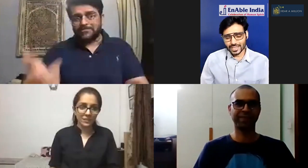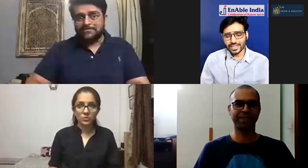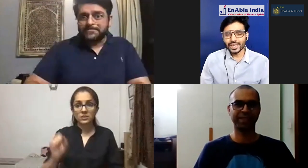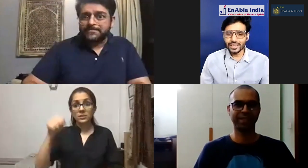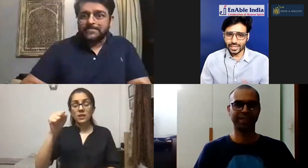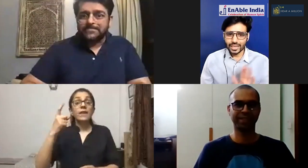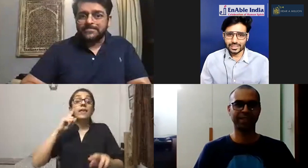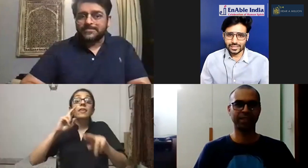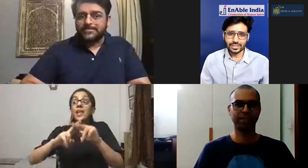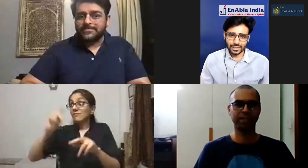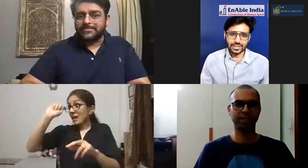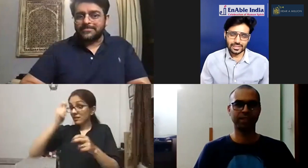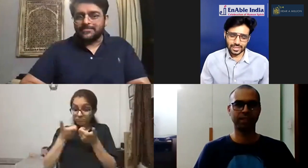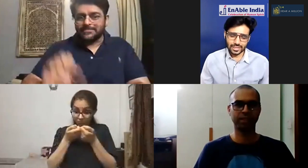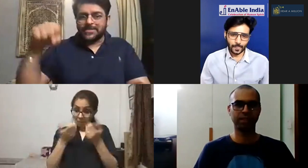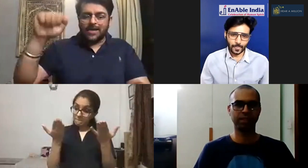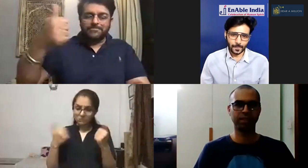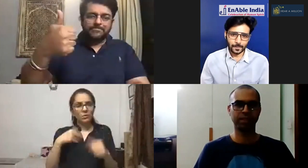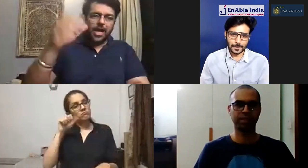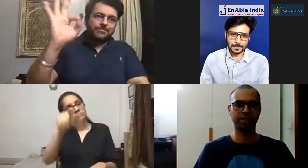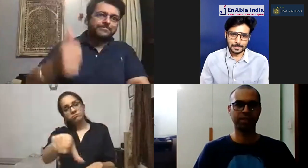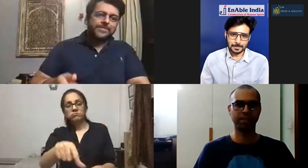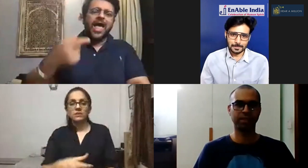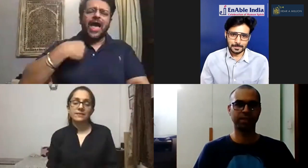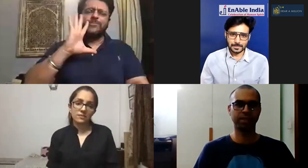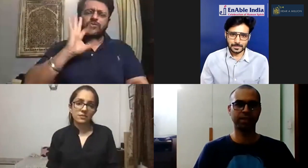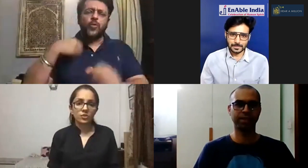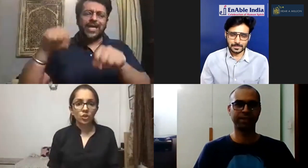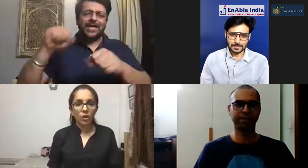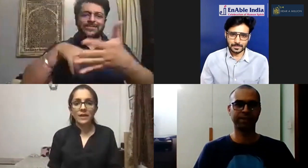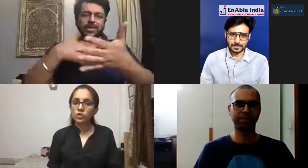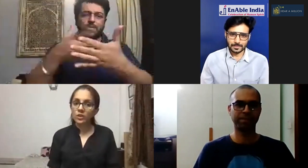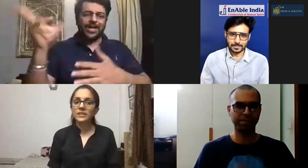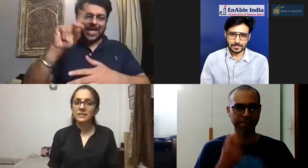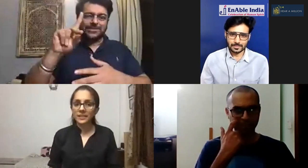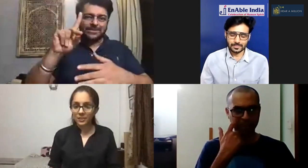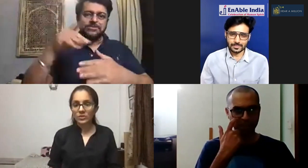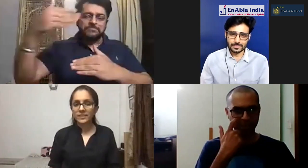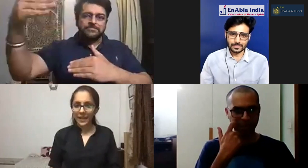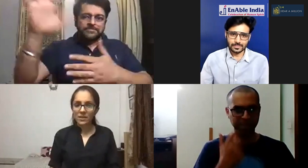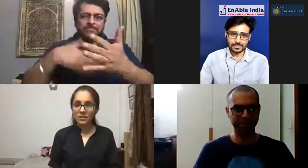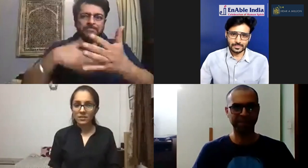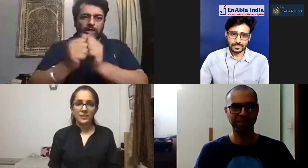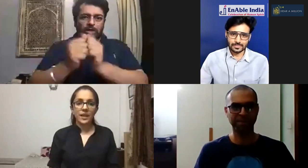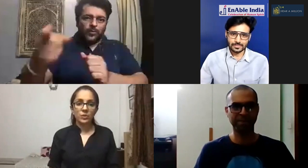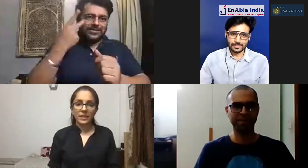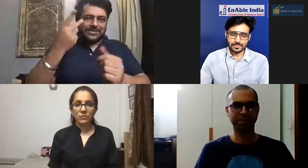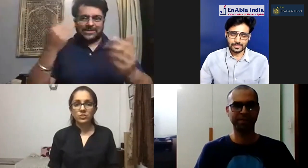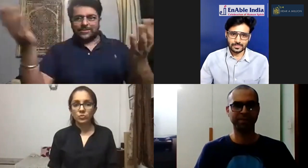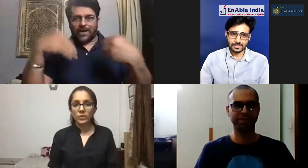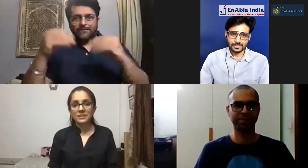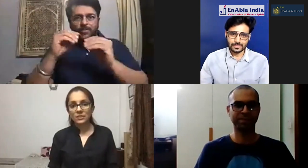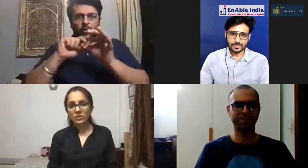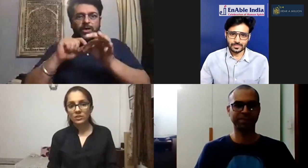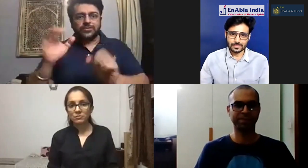in case, yeah. yes, sure. I'm sure we can schedule it again. Yeah, we can with